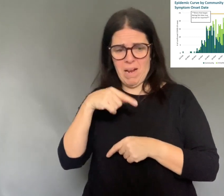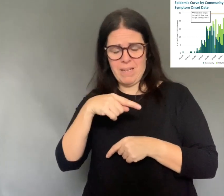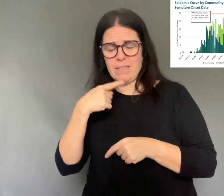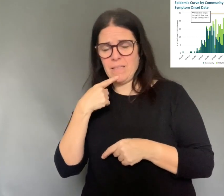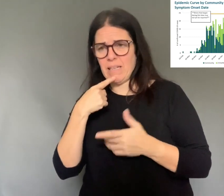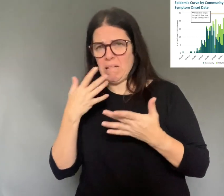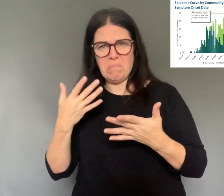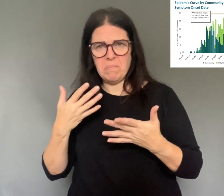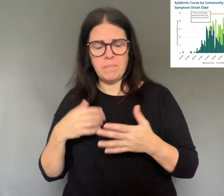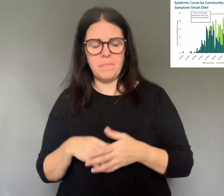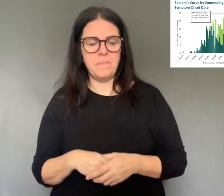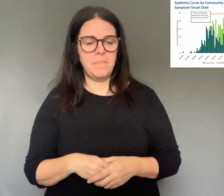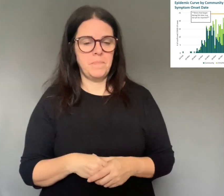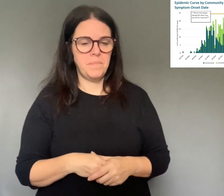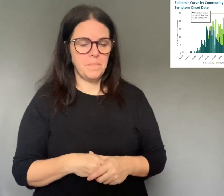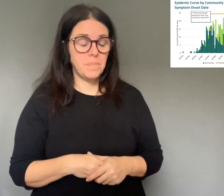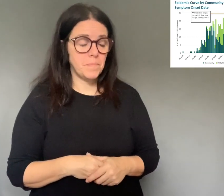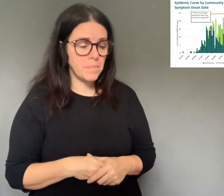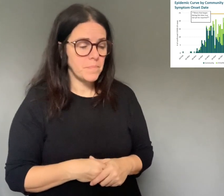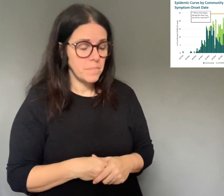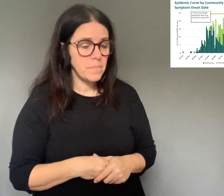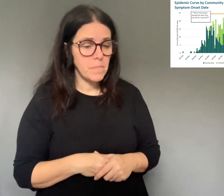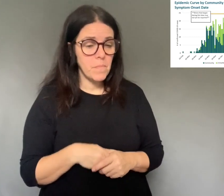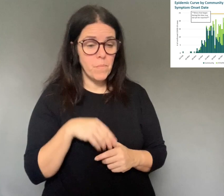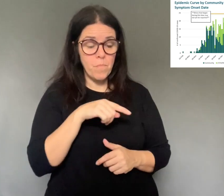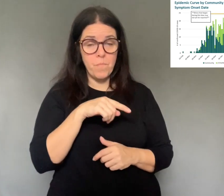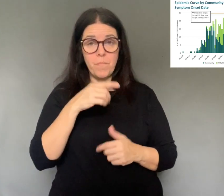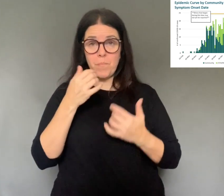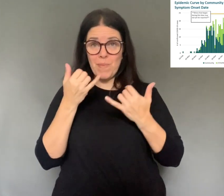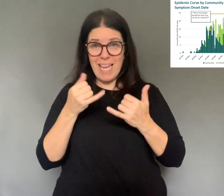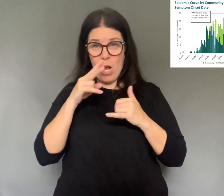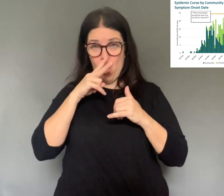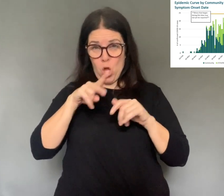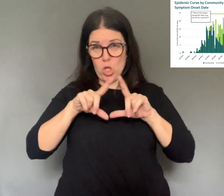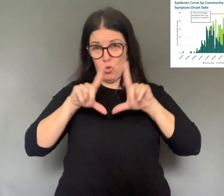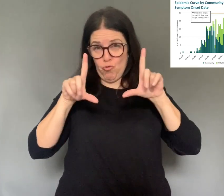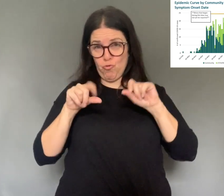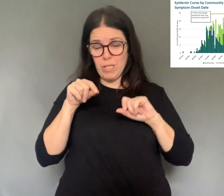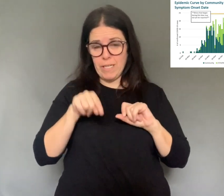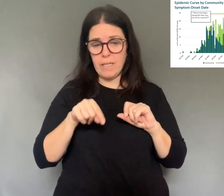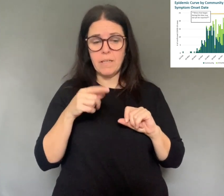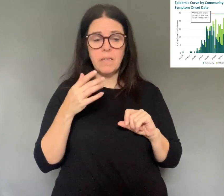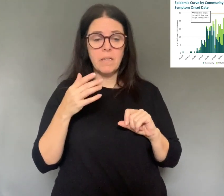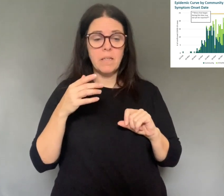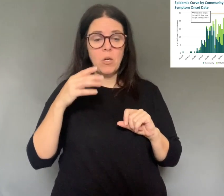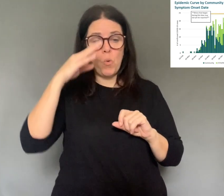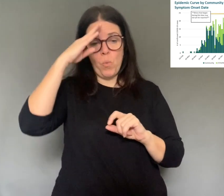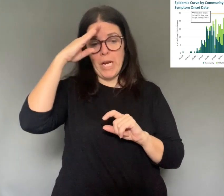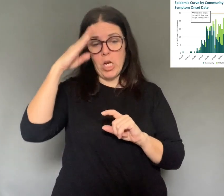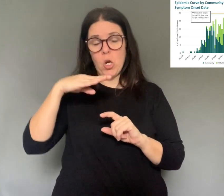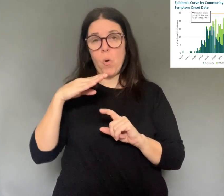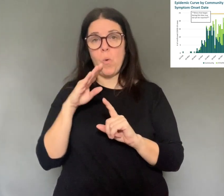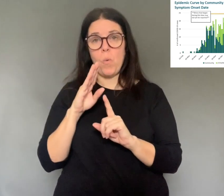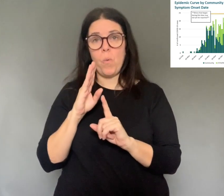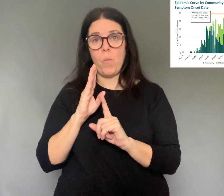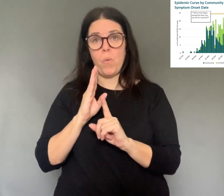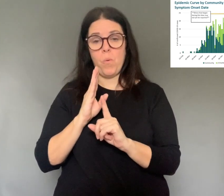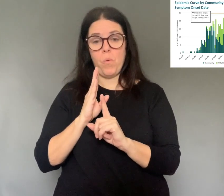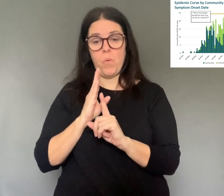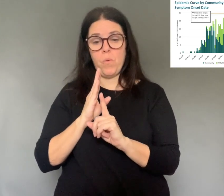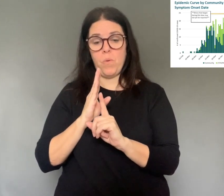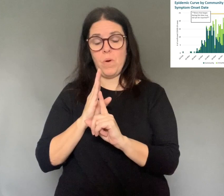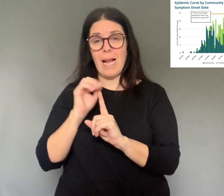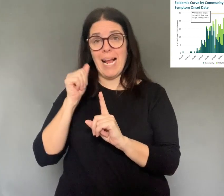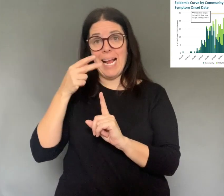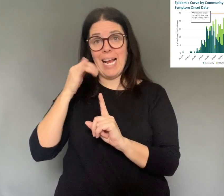4 weeks, are they looking at accurate data? I mean, obviously, we don't have the full picture down here. So